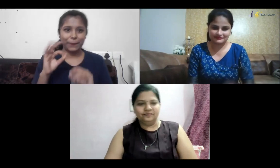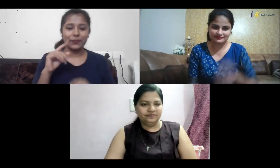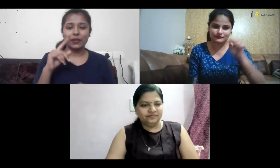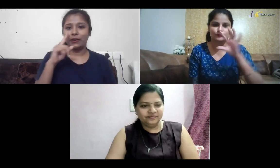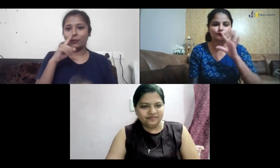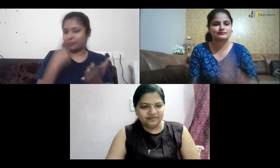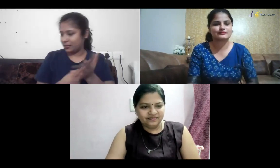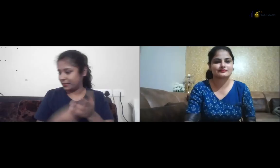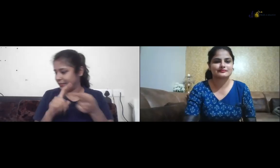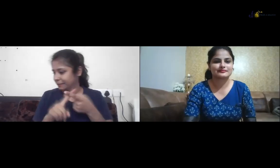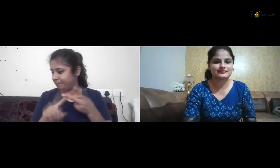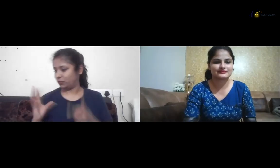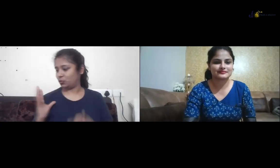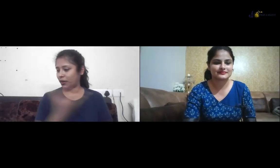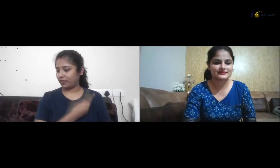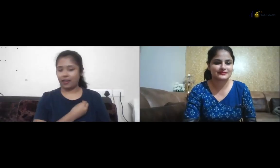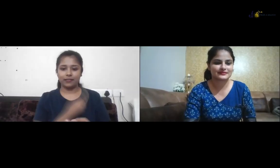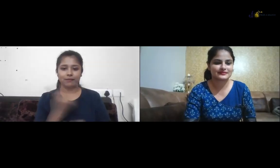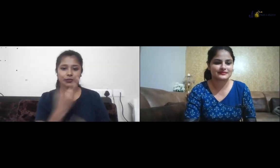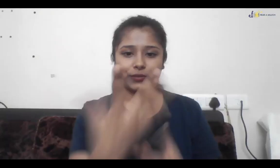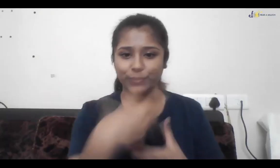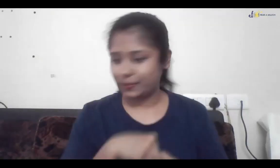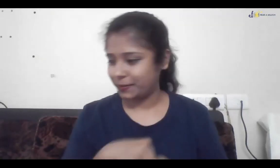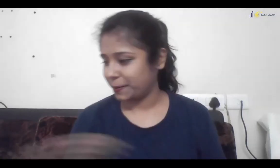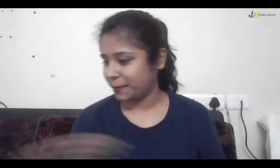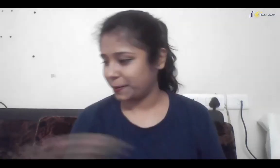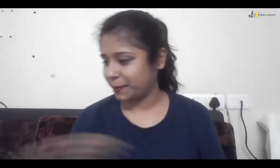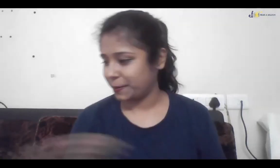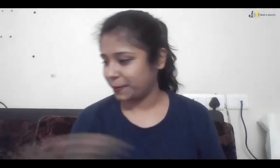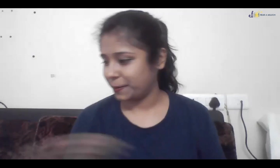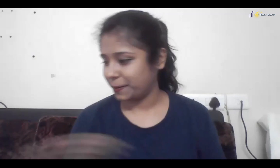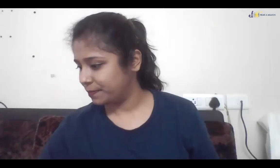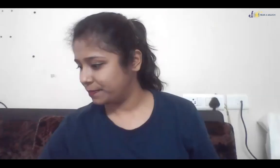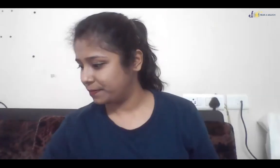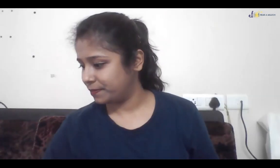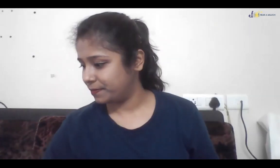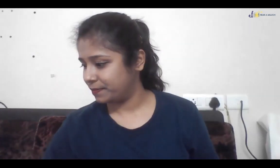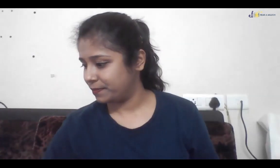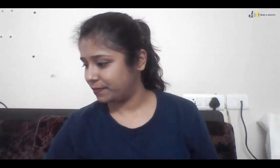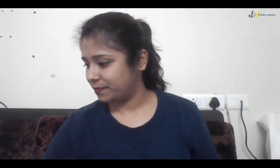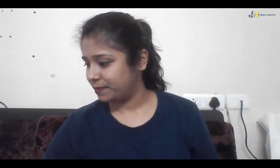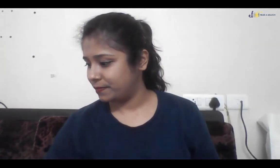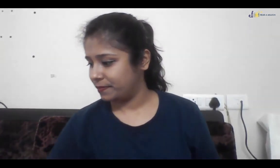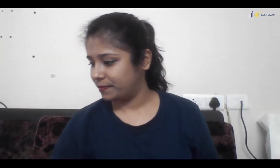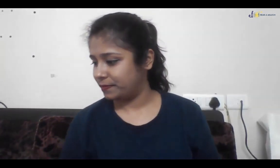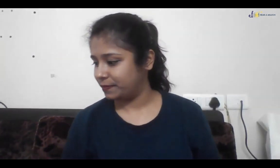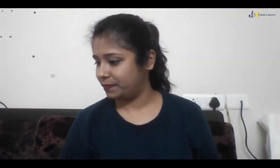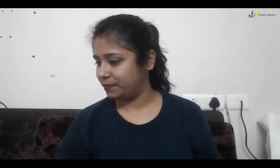So you both can drop off from here. I will call to Shurbi and Sweta.